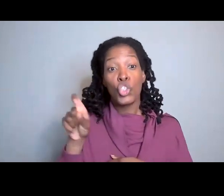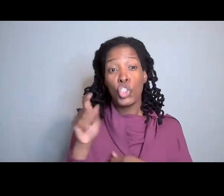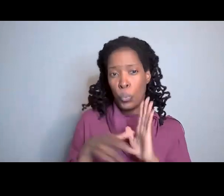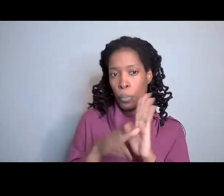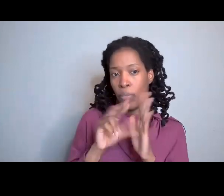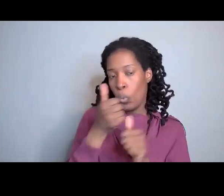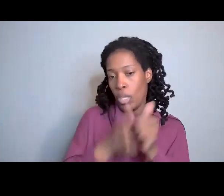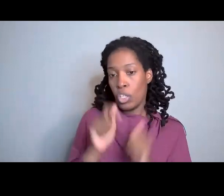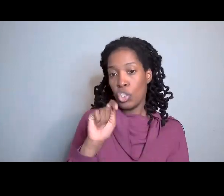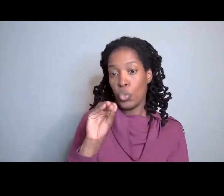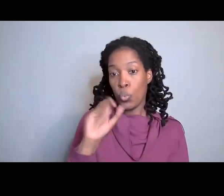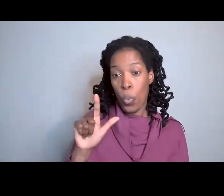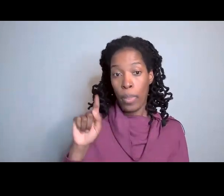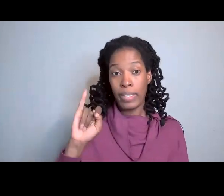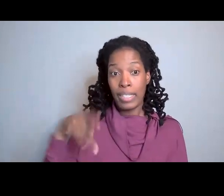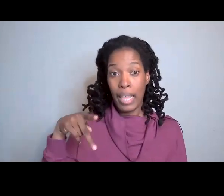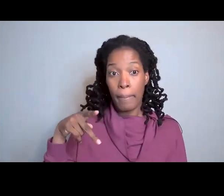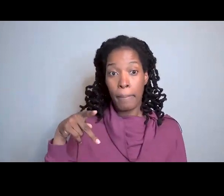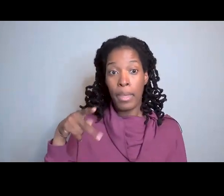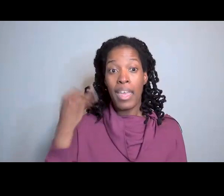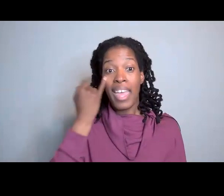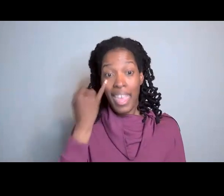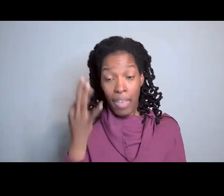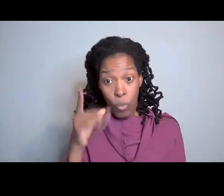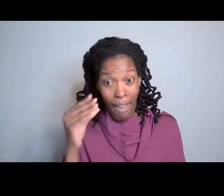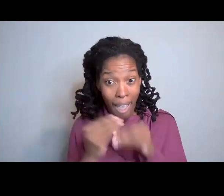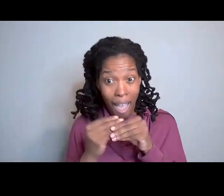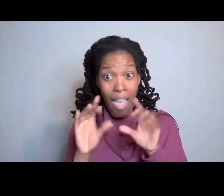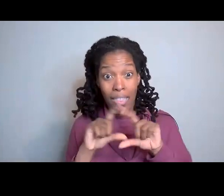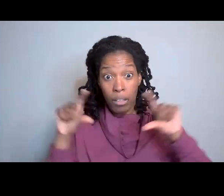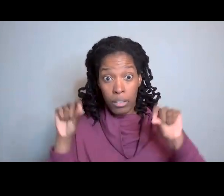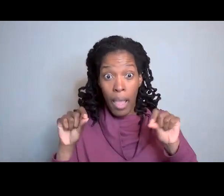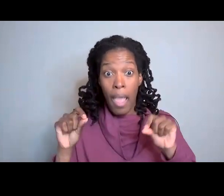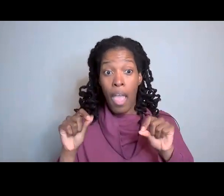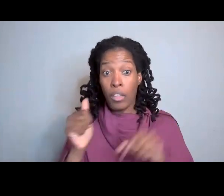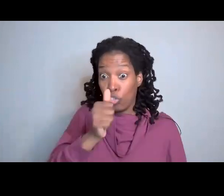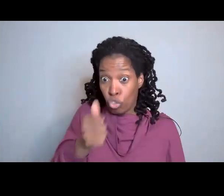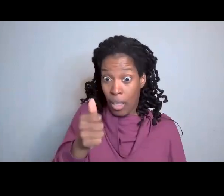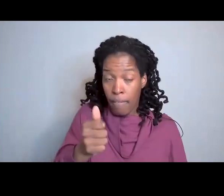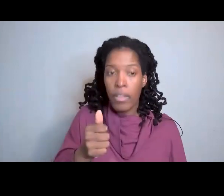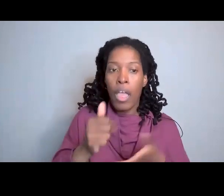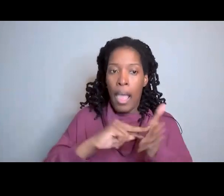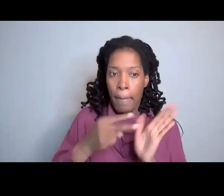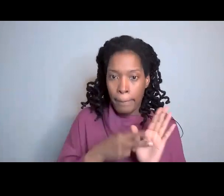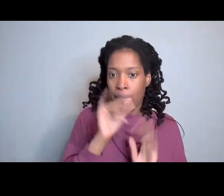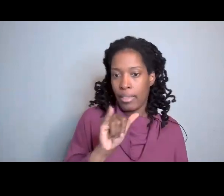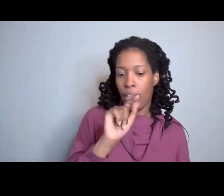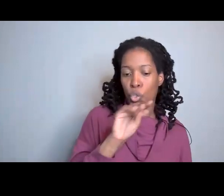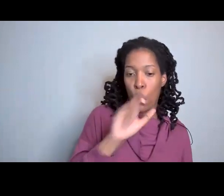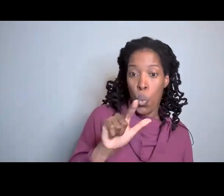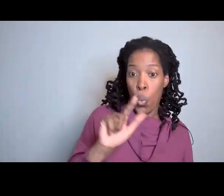you add a field manually, the tooltip will be blank. So